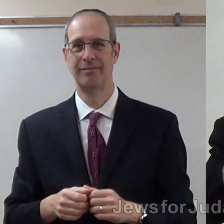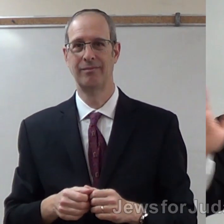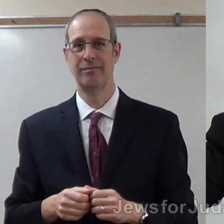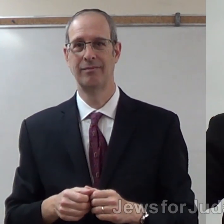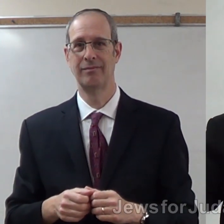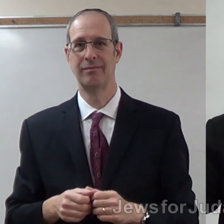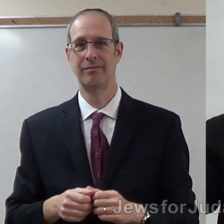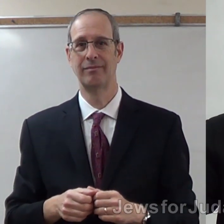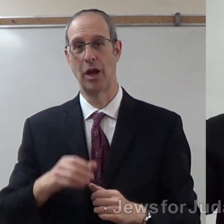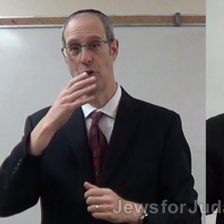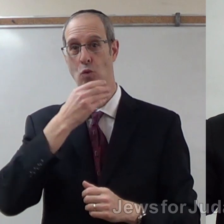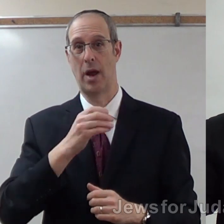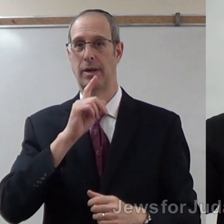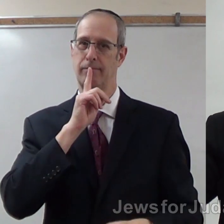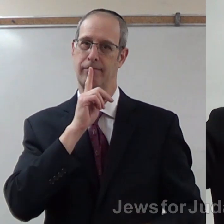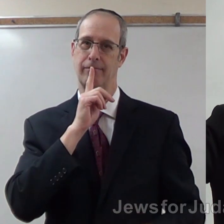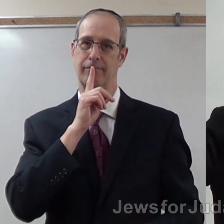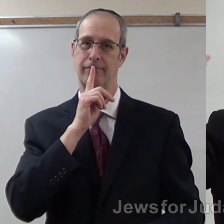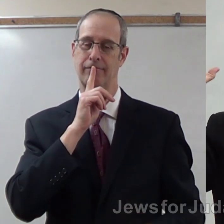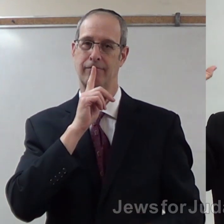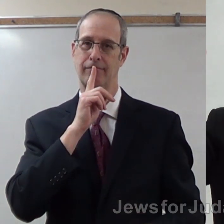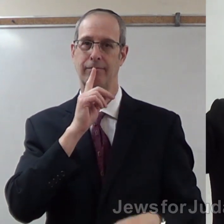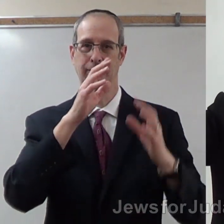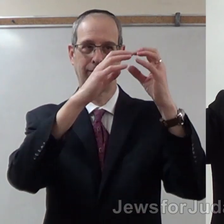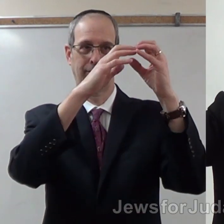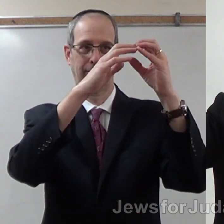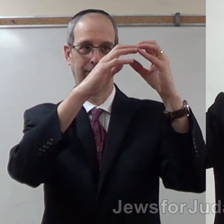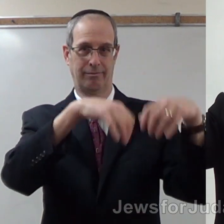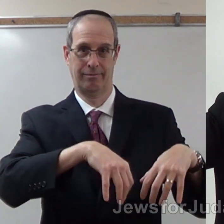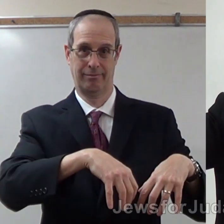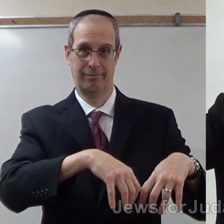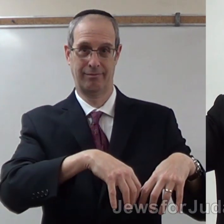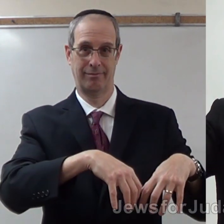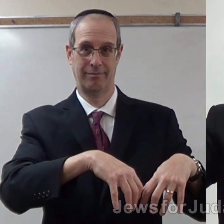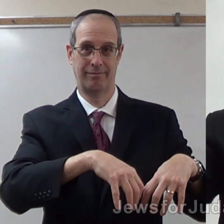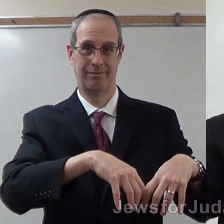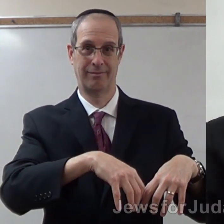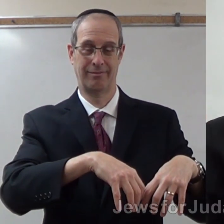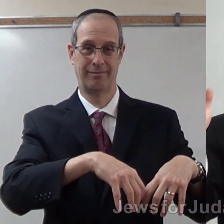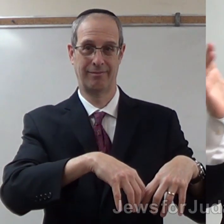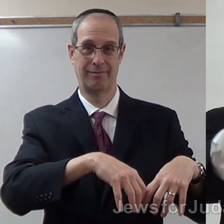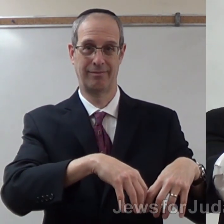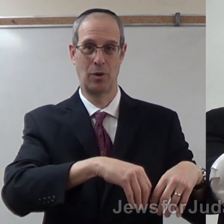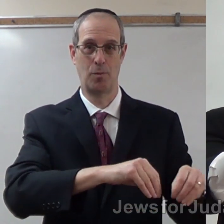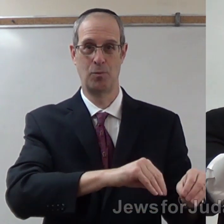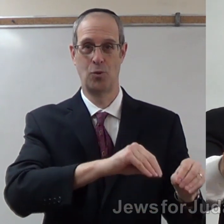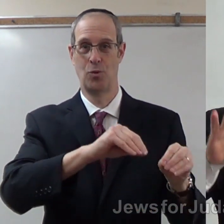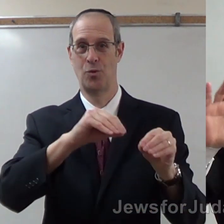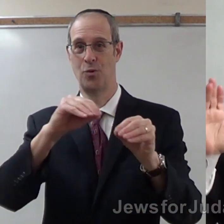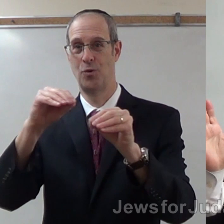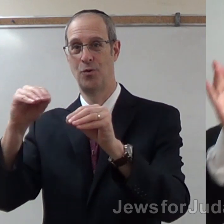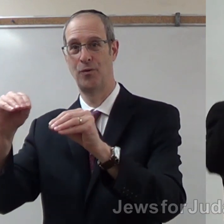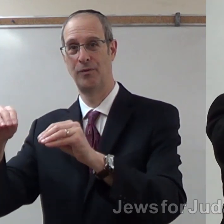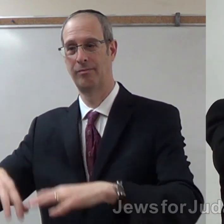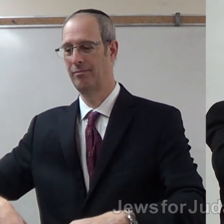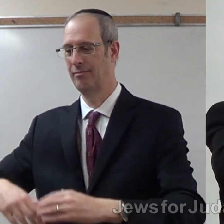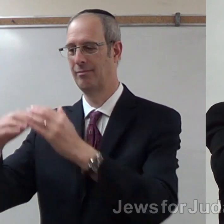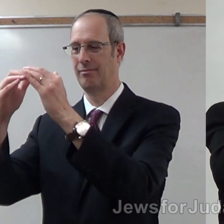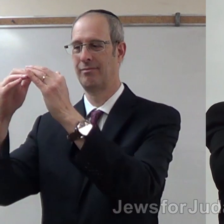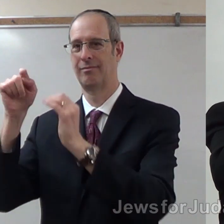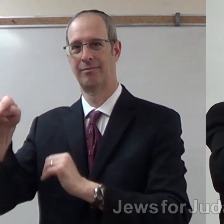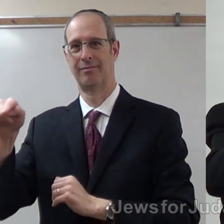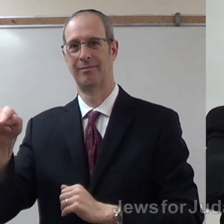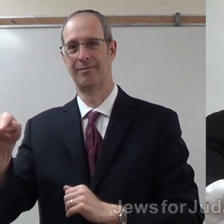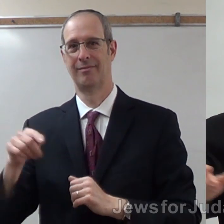He doesn't say anything. He takes down the whole sukkah, he moves it, and he puts it over